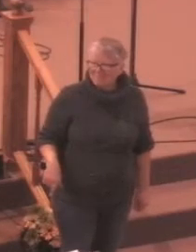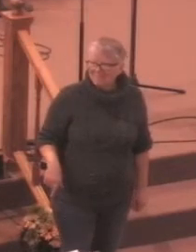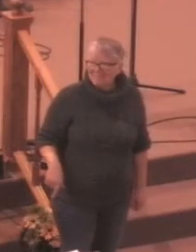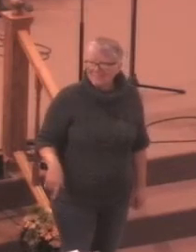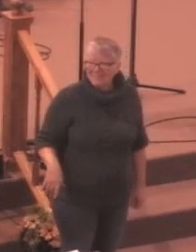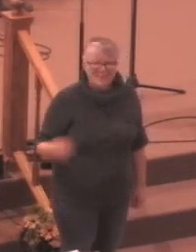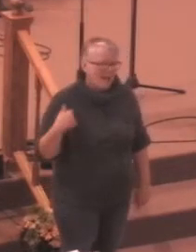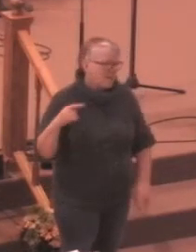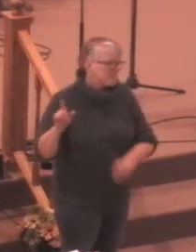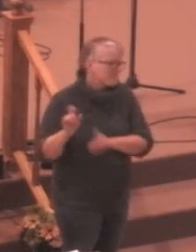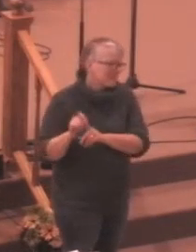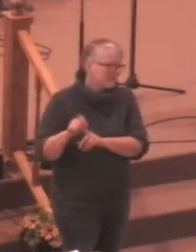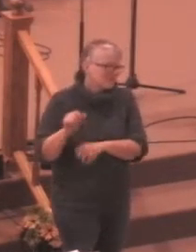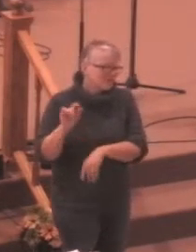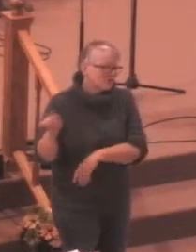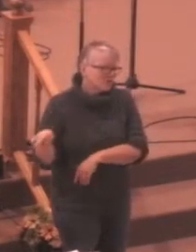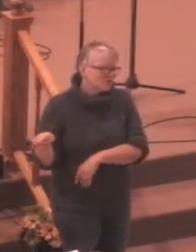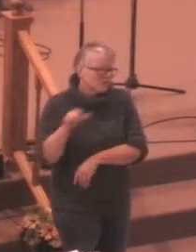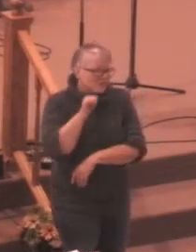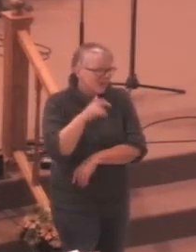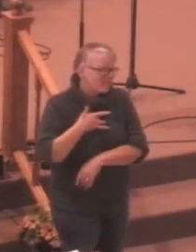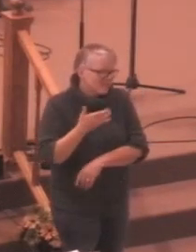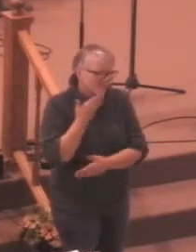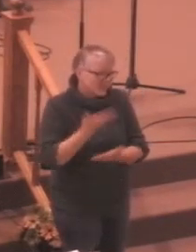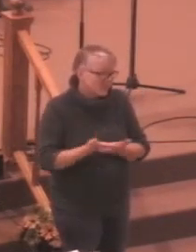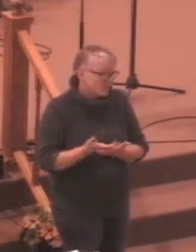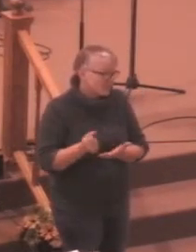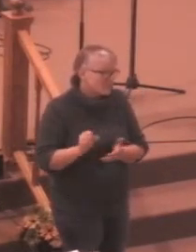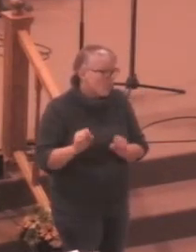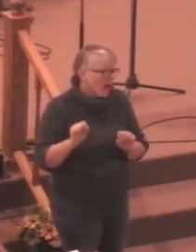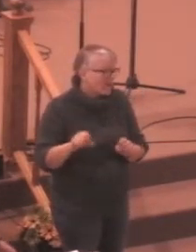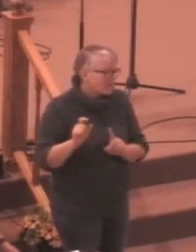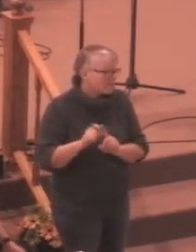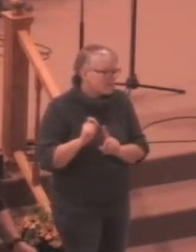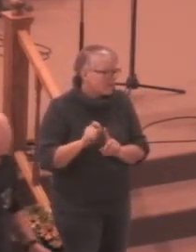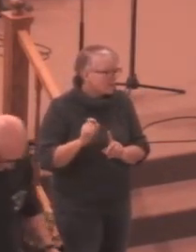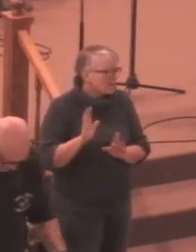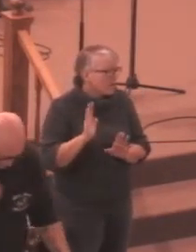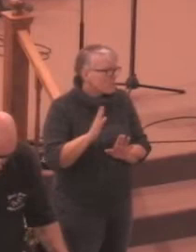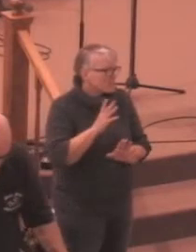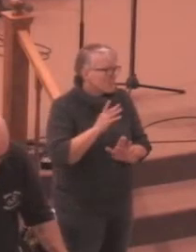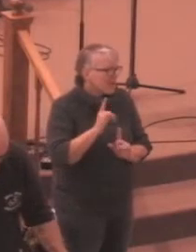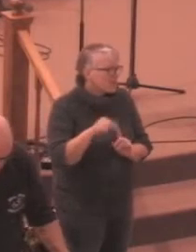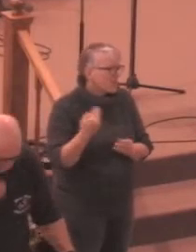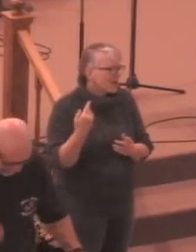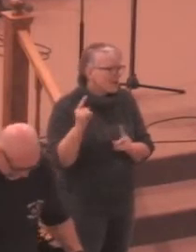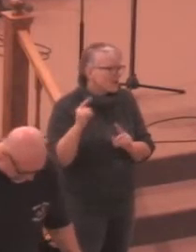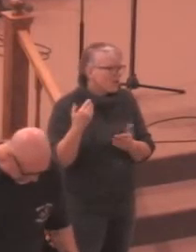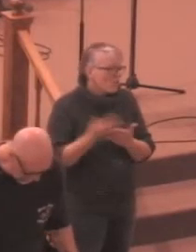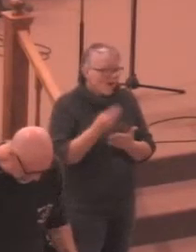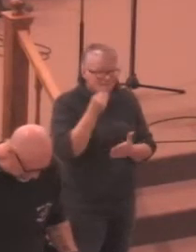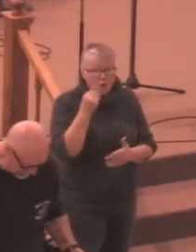I can pick on her. She's not feeling good, so I'm good. I'll be all right when I get home.